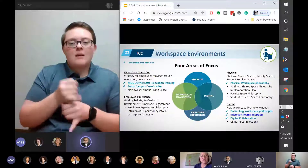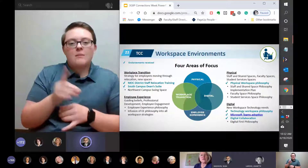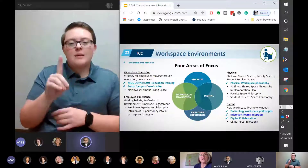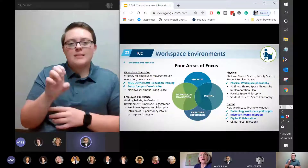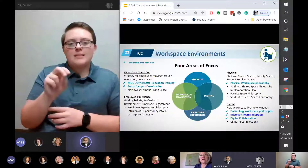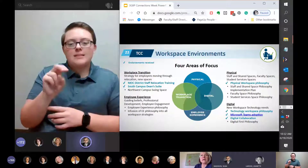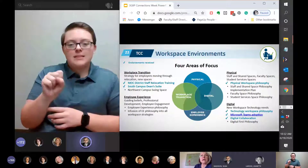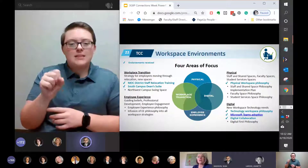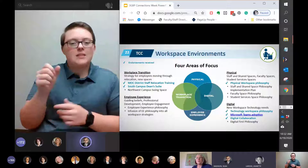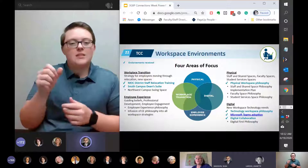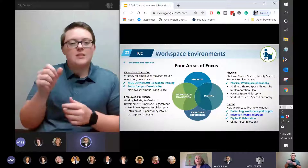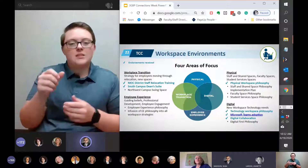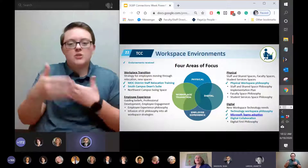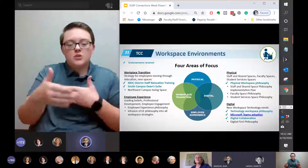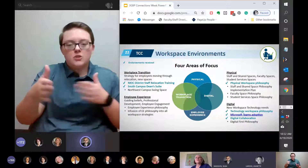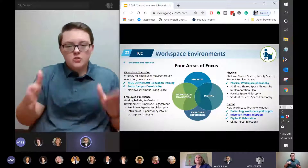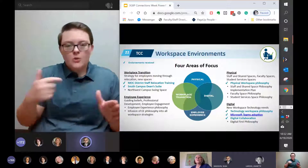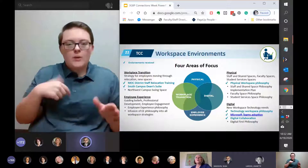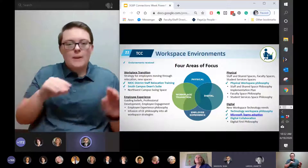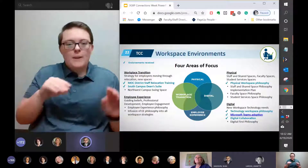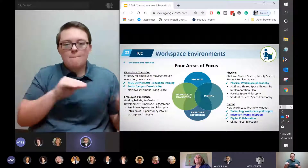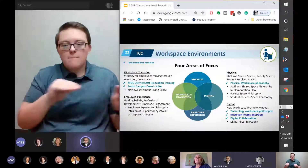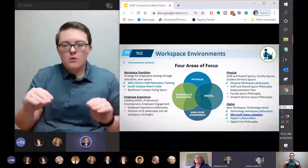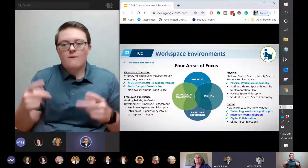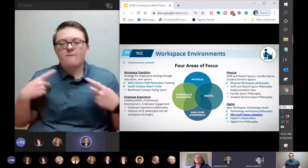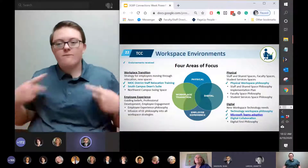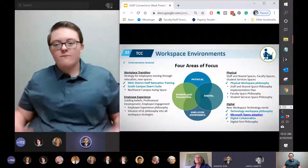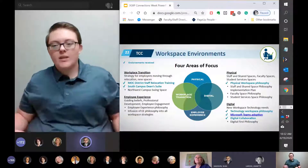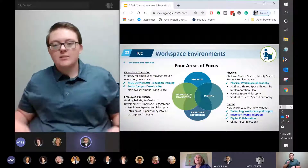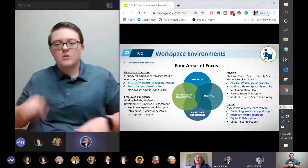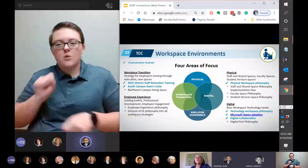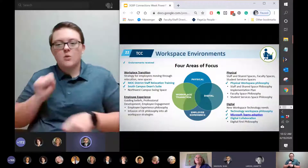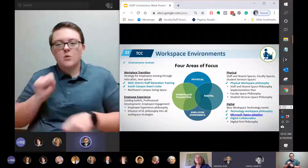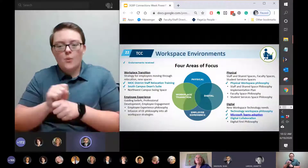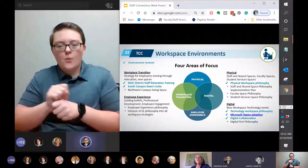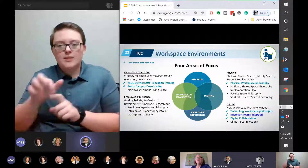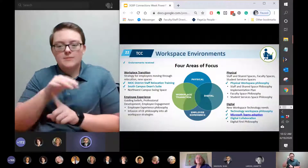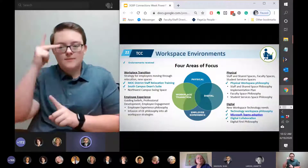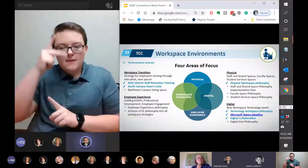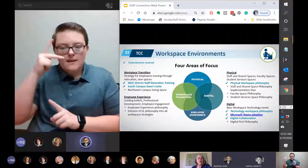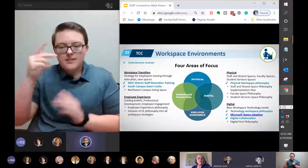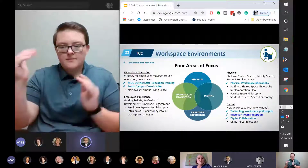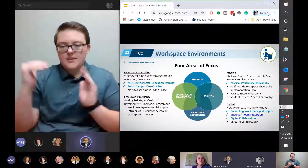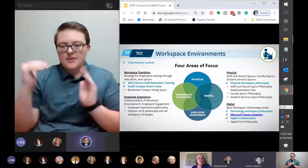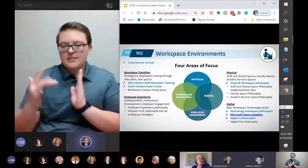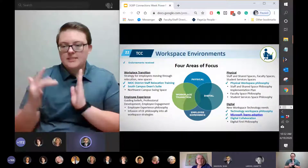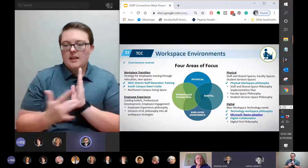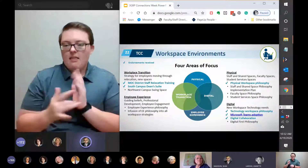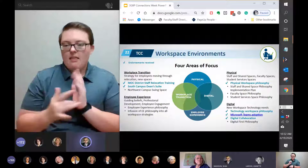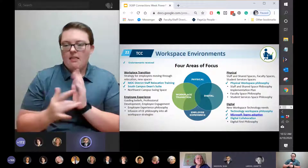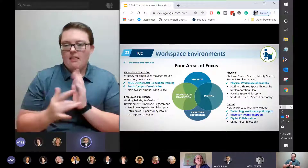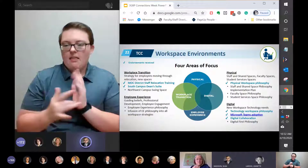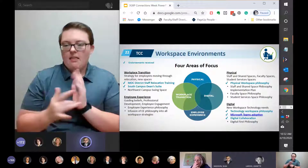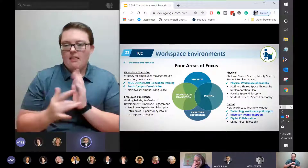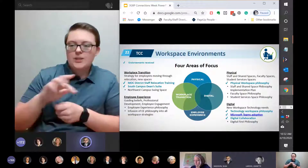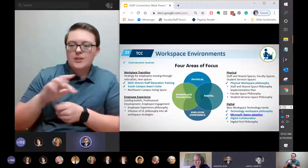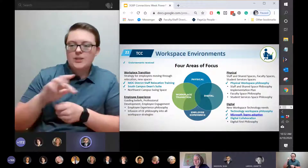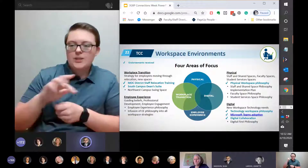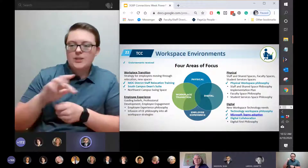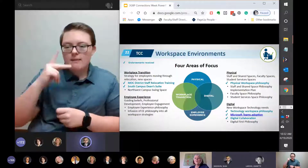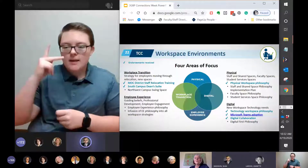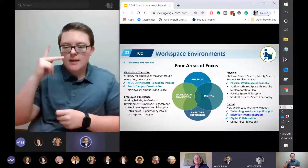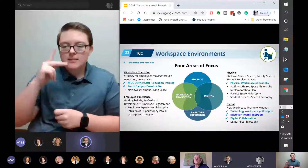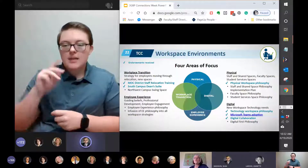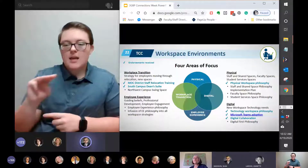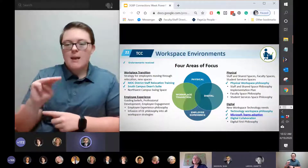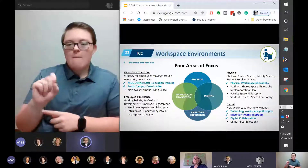physical workspace philosophy, the technology workspace philosophy, Microsoft Teams adoption, which is one of the